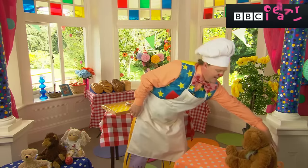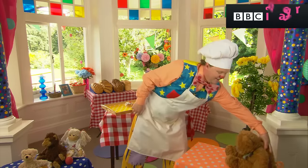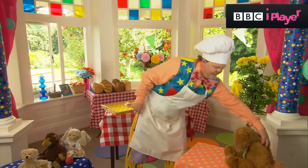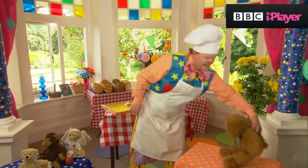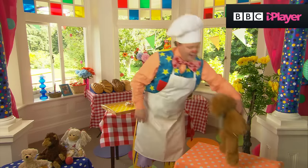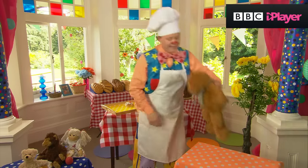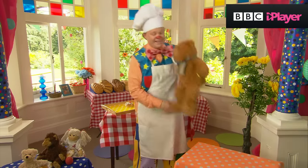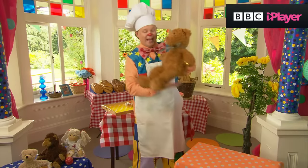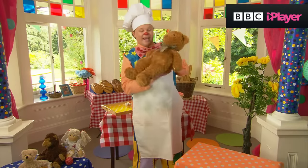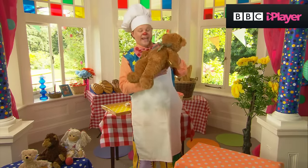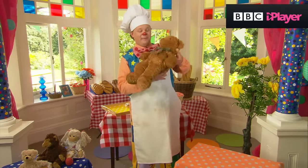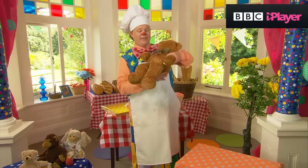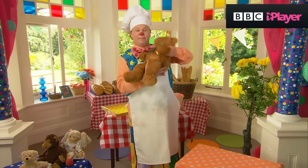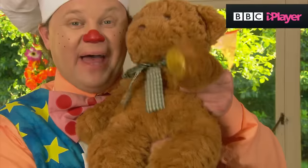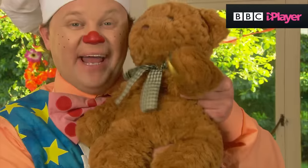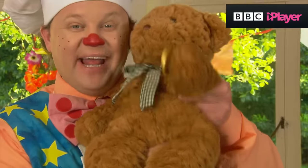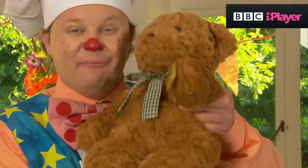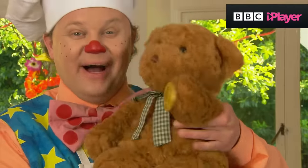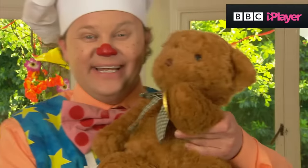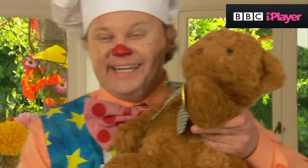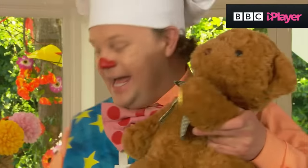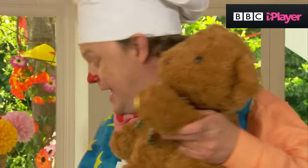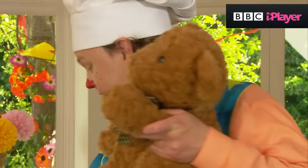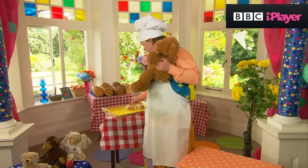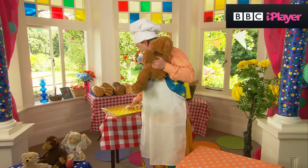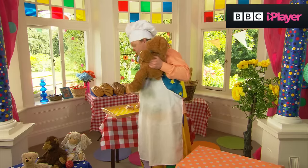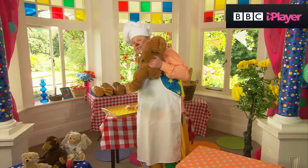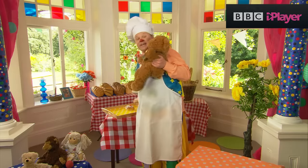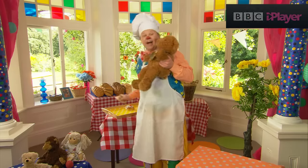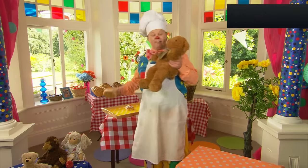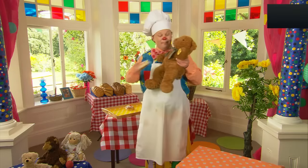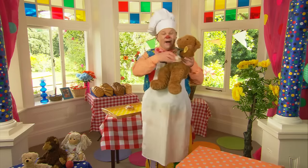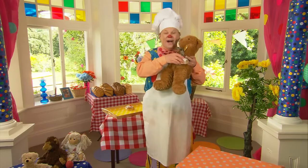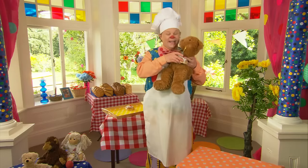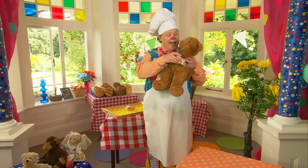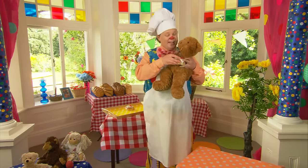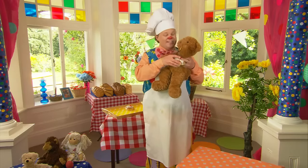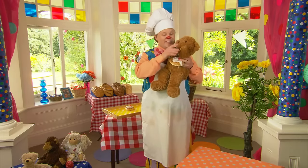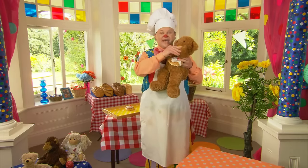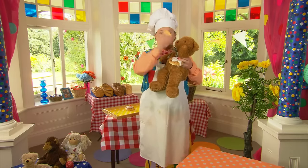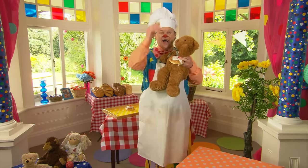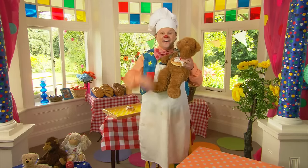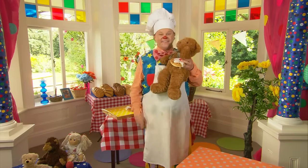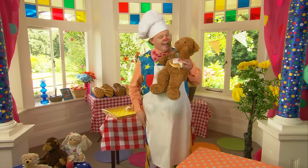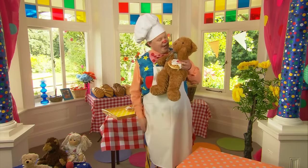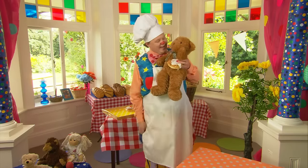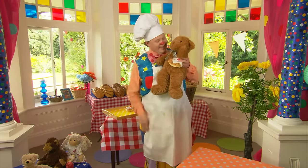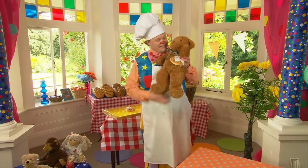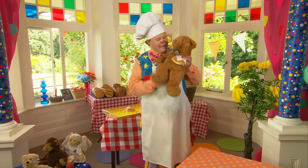Along came Big Teddy with a penny one day, bought a currant bun and took it away. Thanks, Big